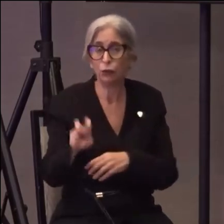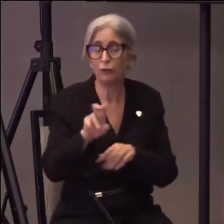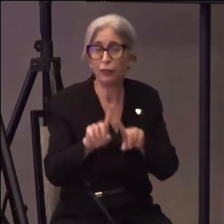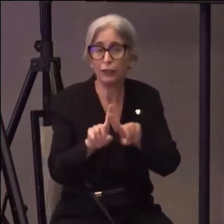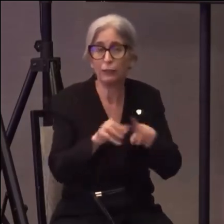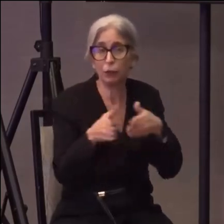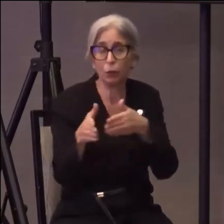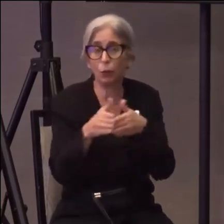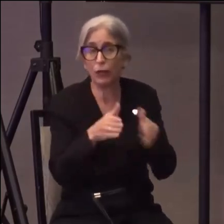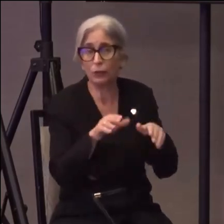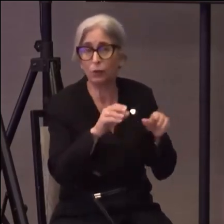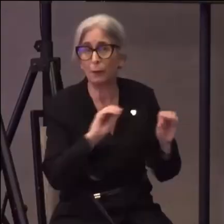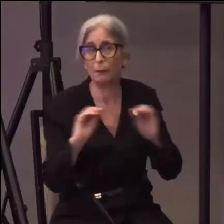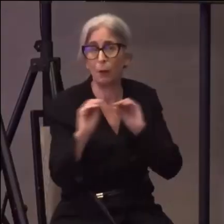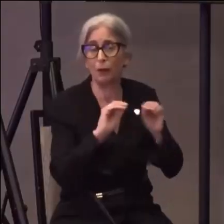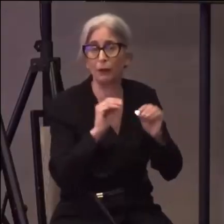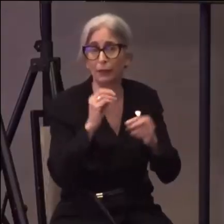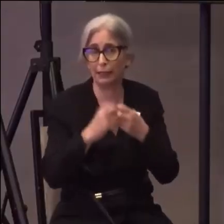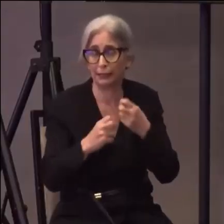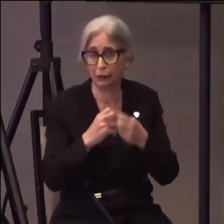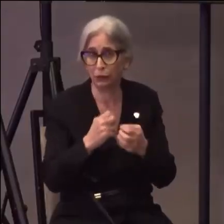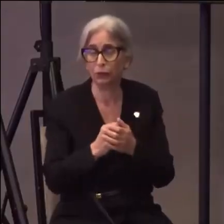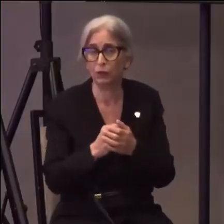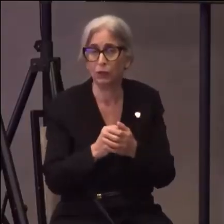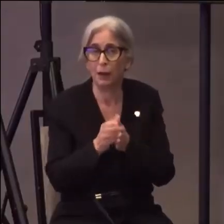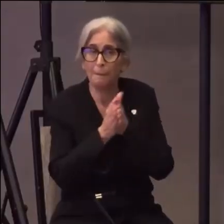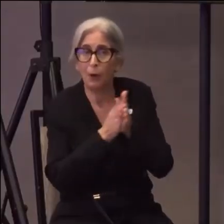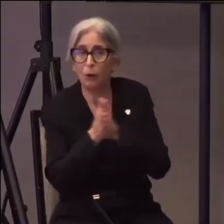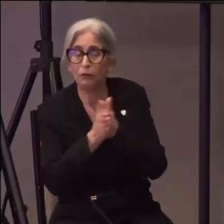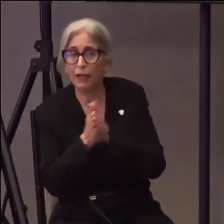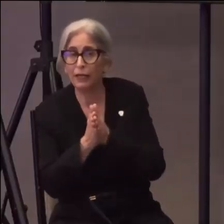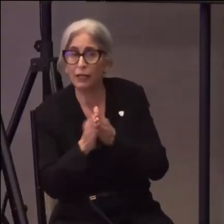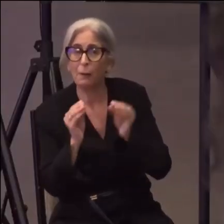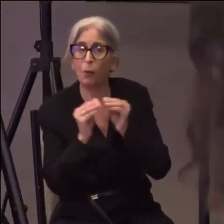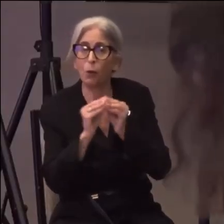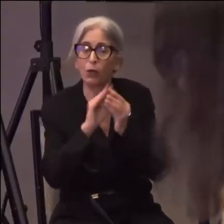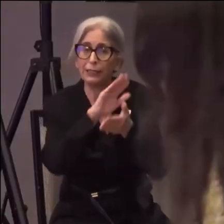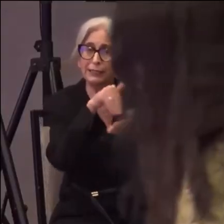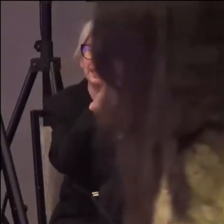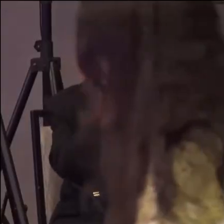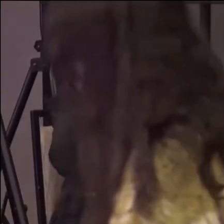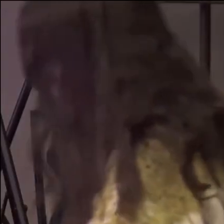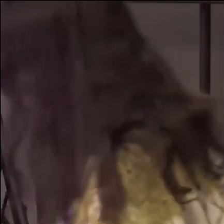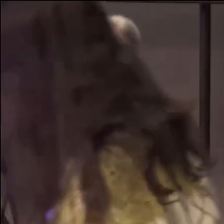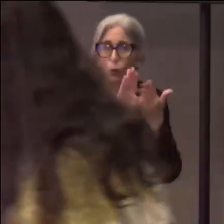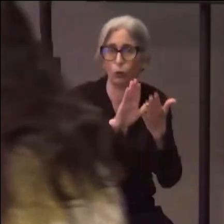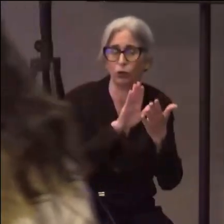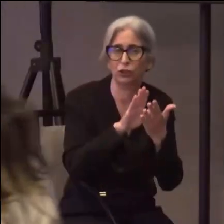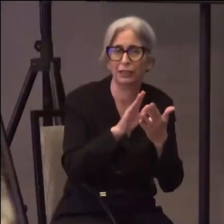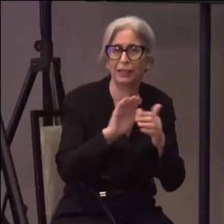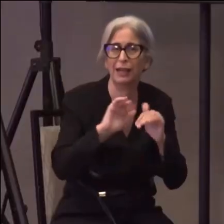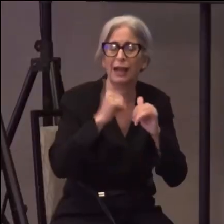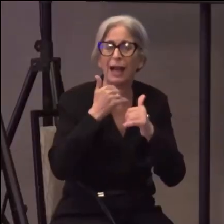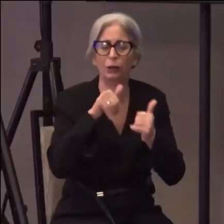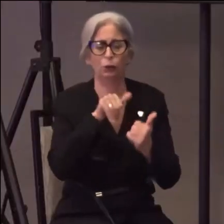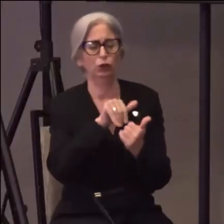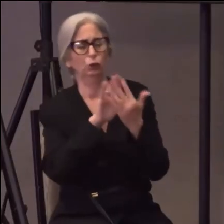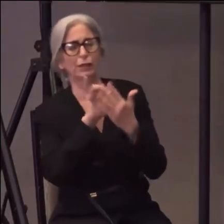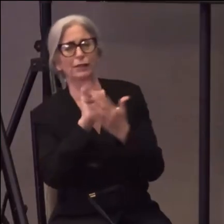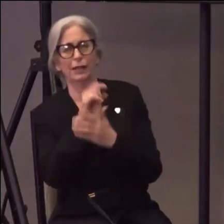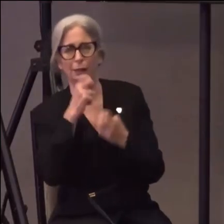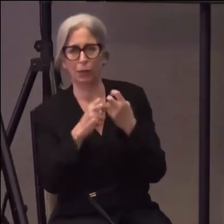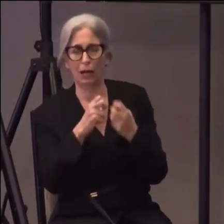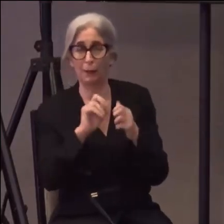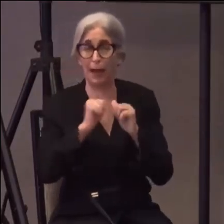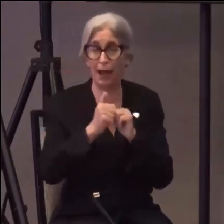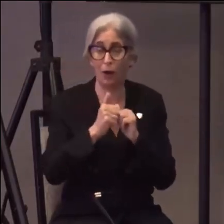with different mobility issues motivated a more centralized approach where we could say, let's try to address this once and for all by